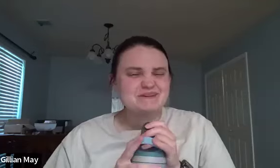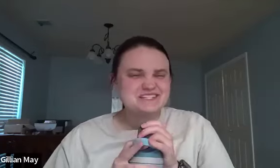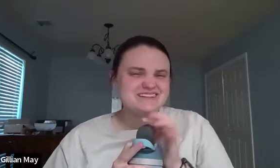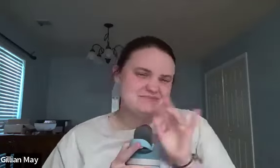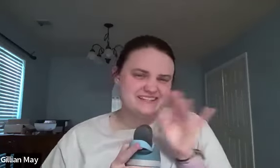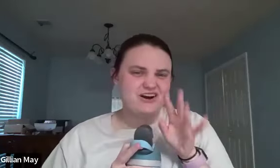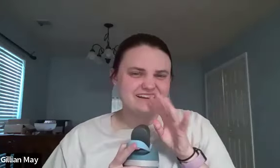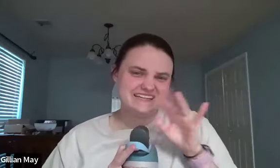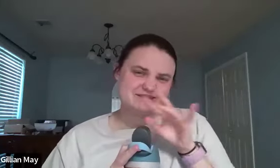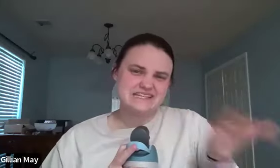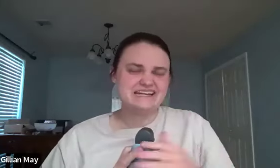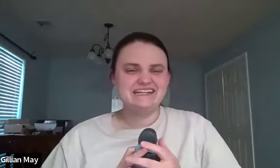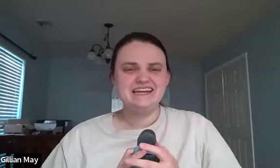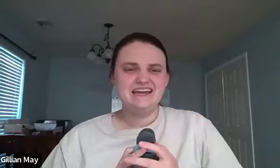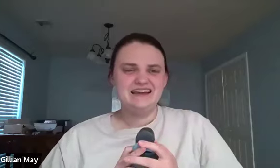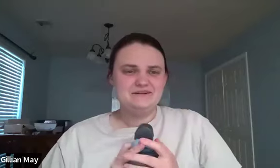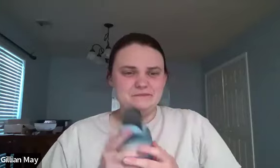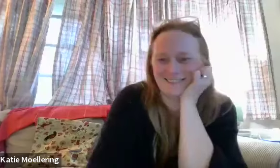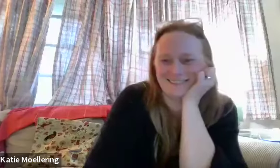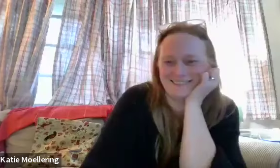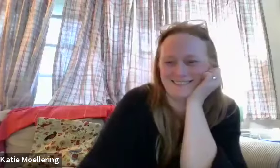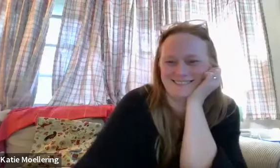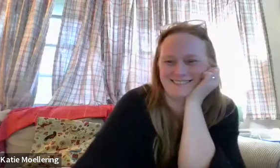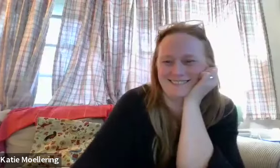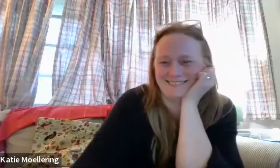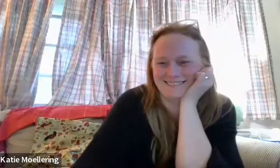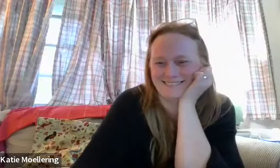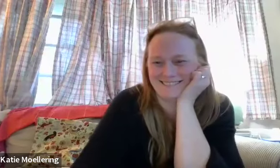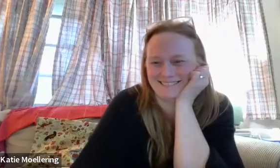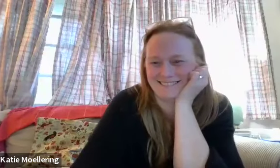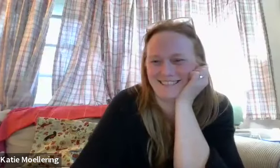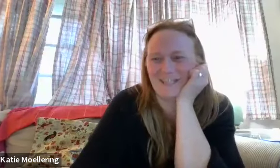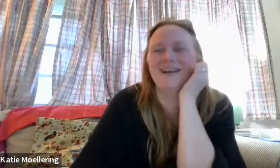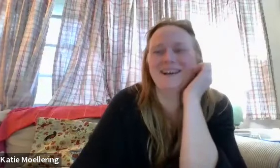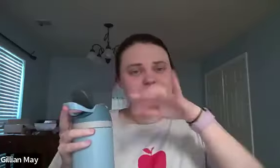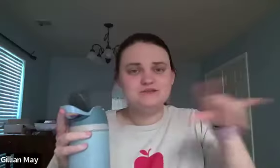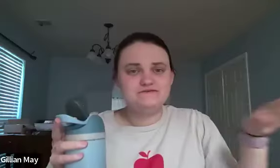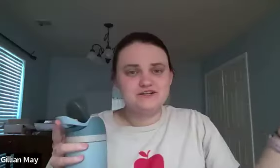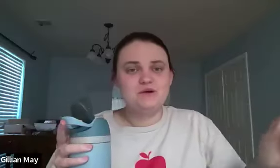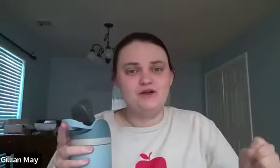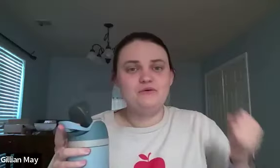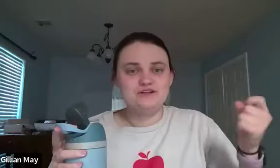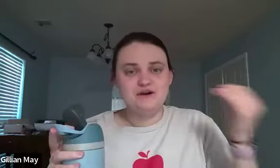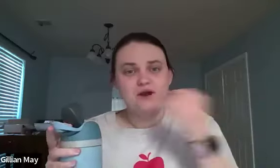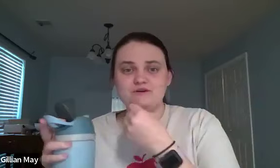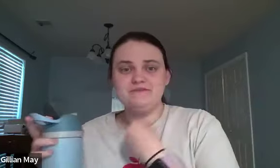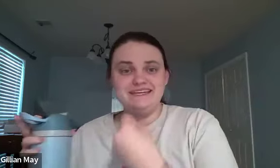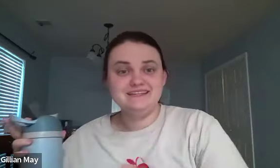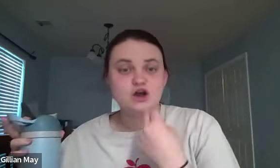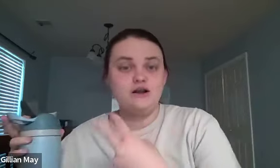Especially when I'm like talking and I'm signing. Yeah, it's so funny. Because the words are long. How am I supposed to sign? Like, how am I supposed to finish all the words on par with my talking?